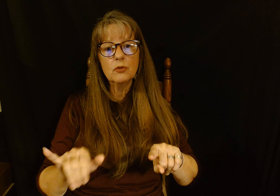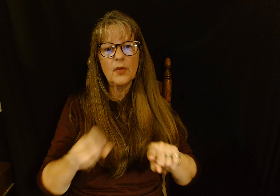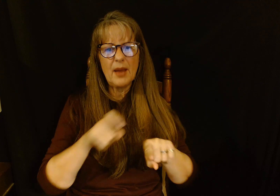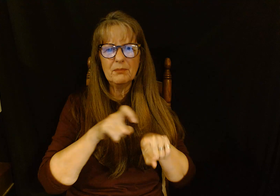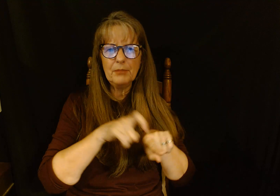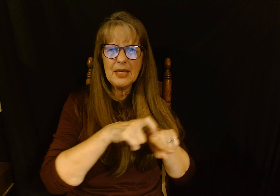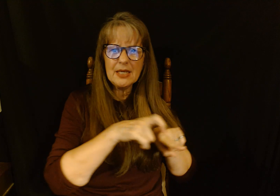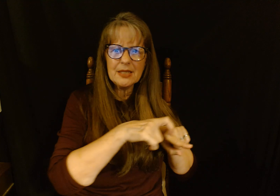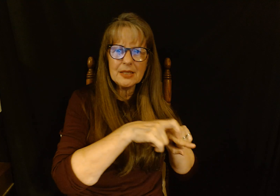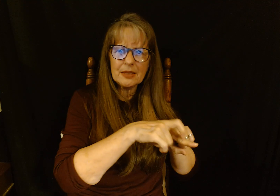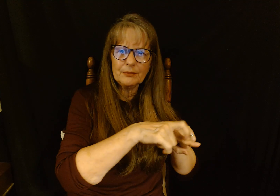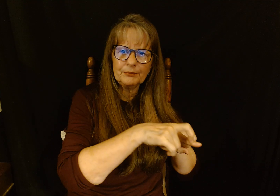that. Beans,